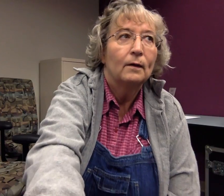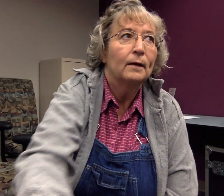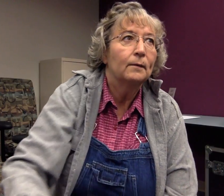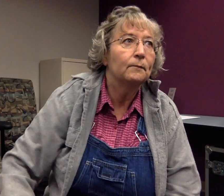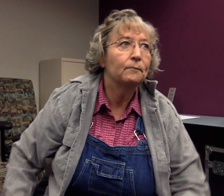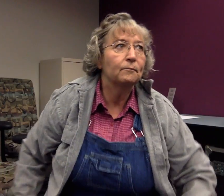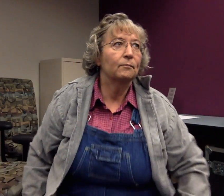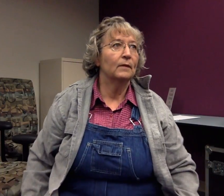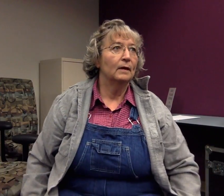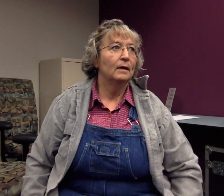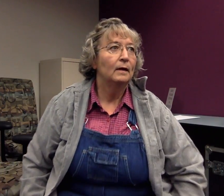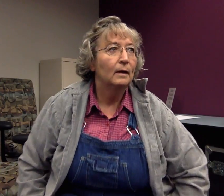So.